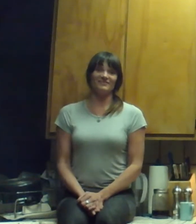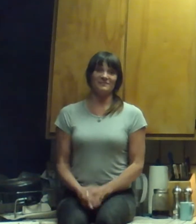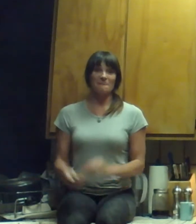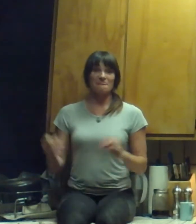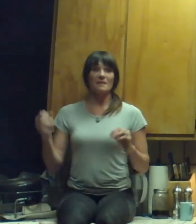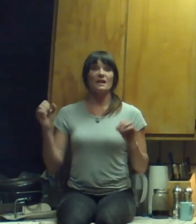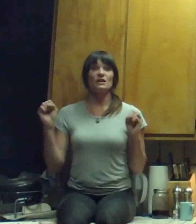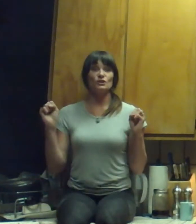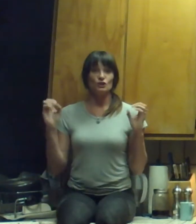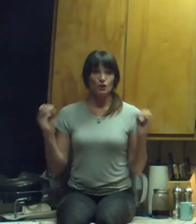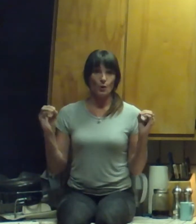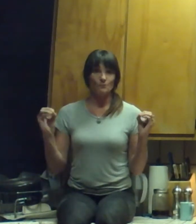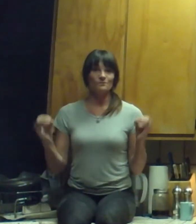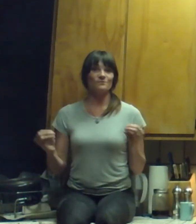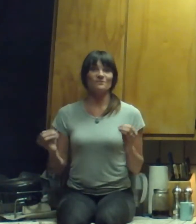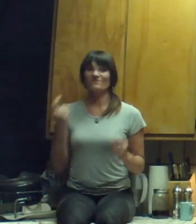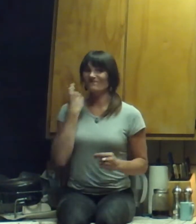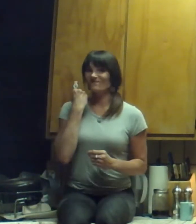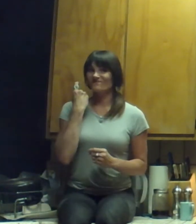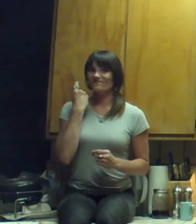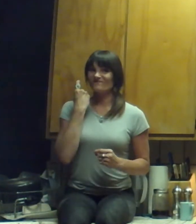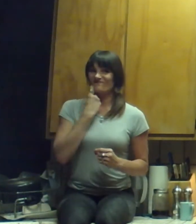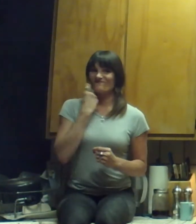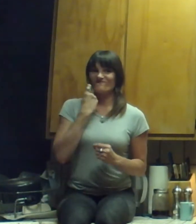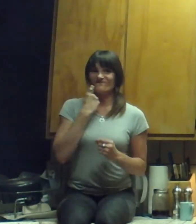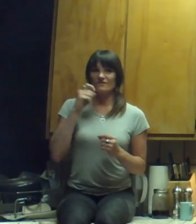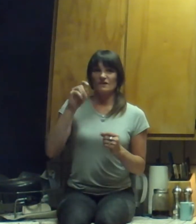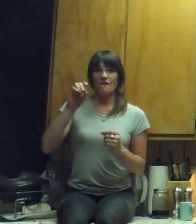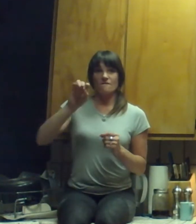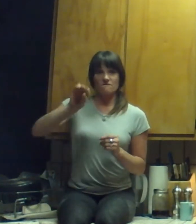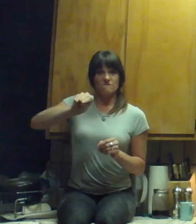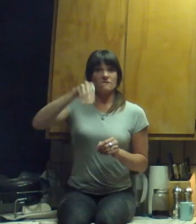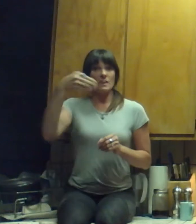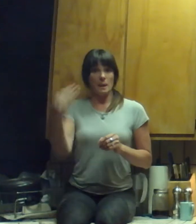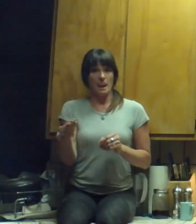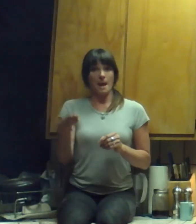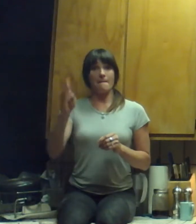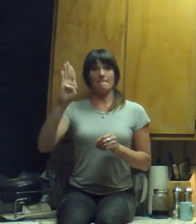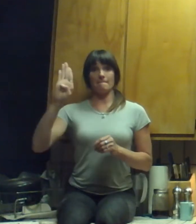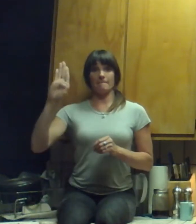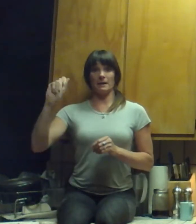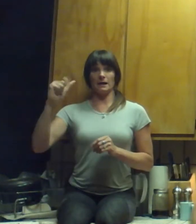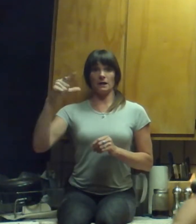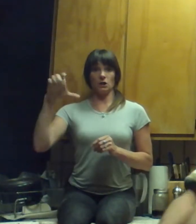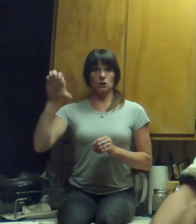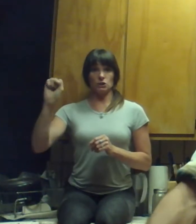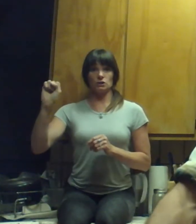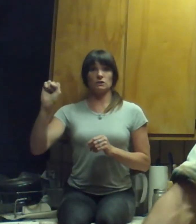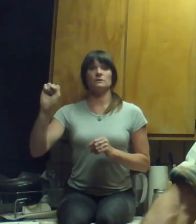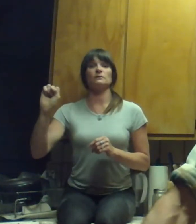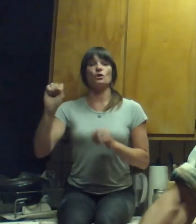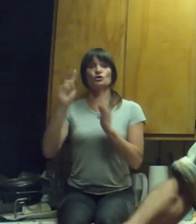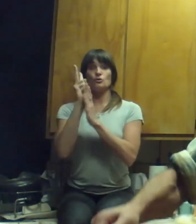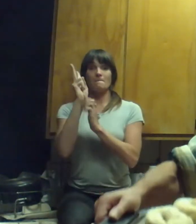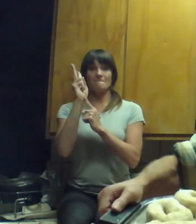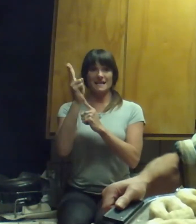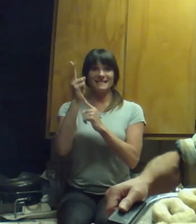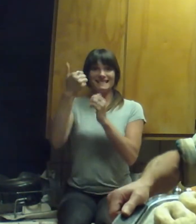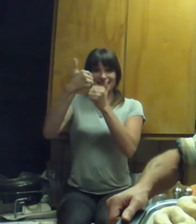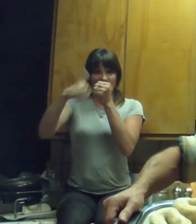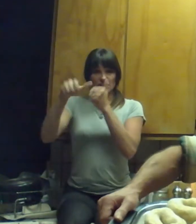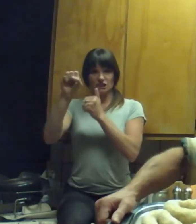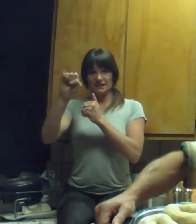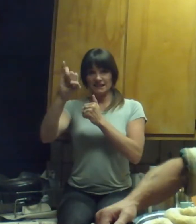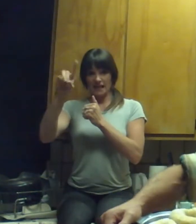So we just flip the bagels twice, 2 minutes on each side in the boiling water. And you can see how